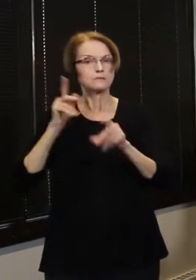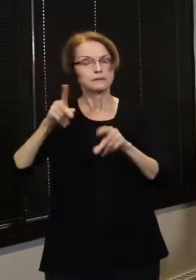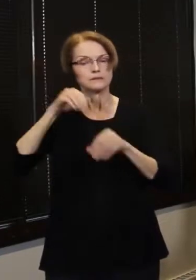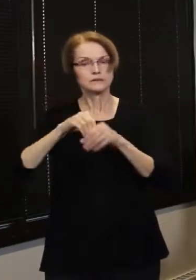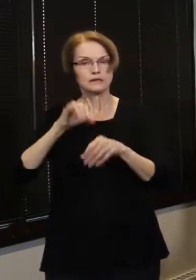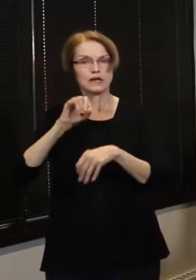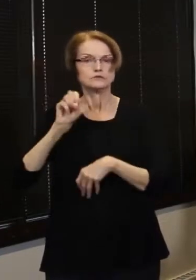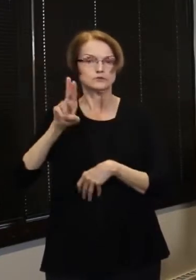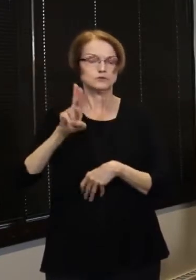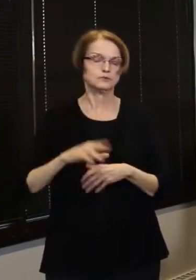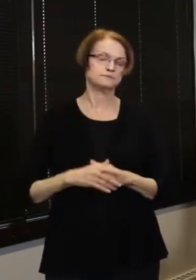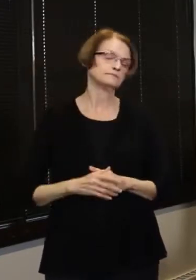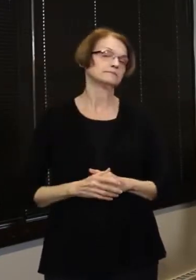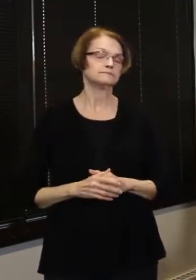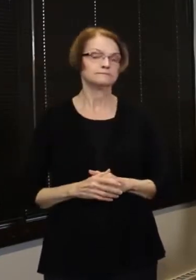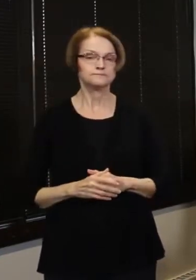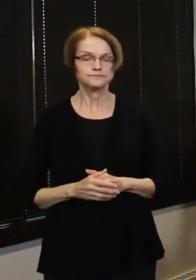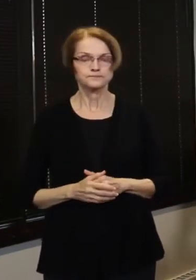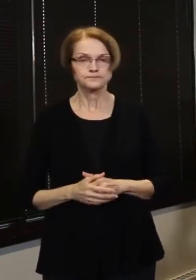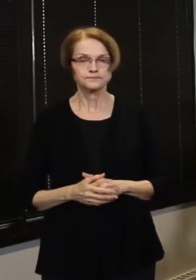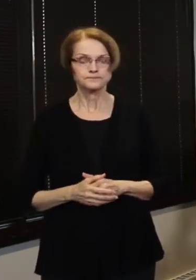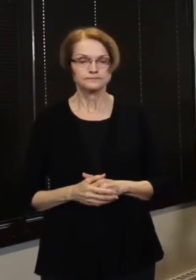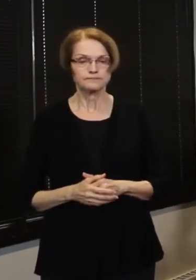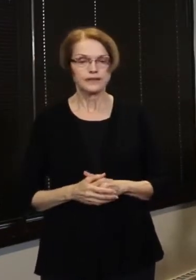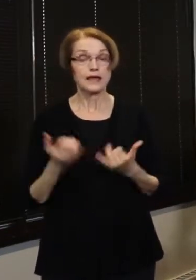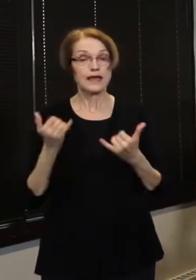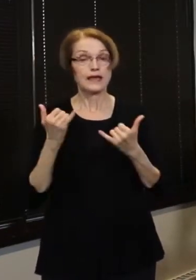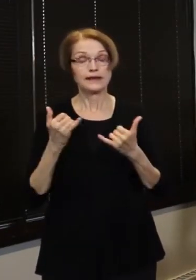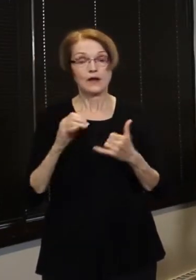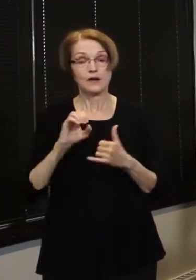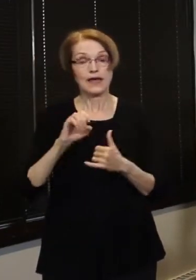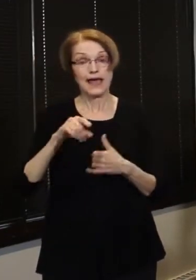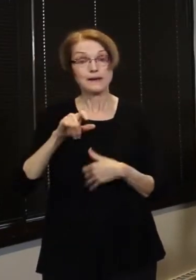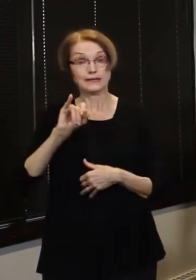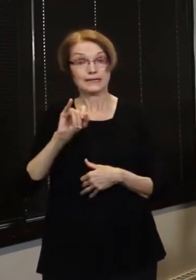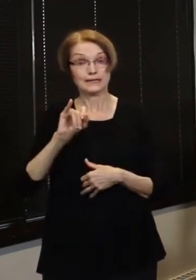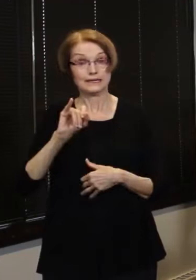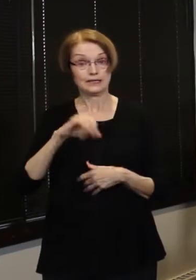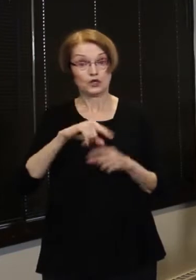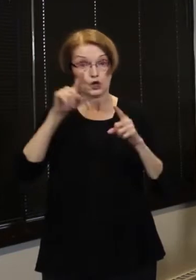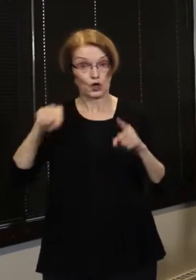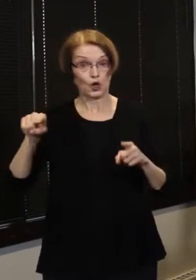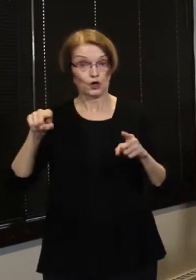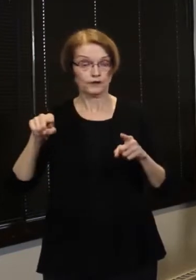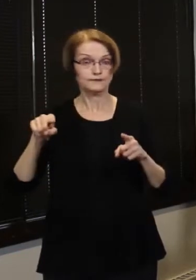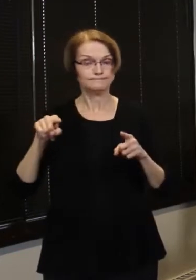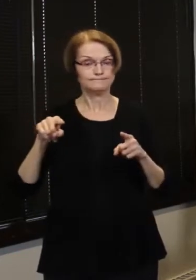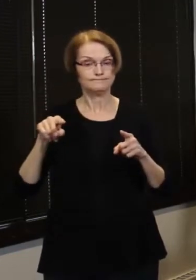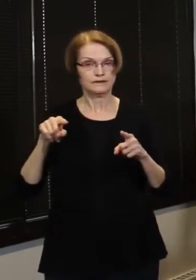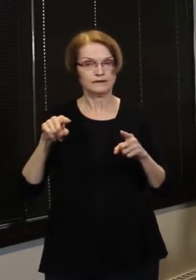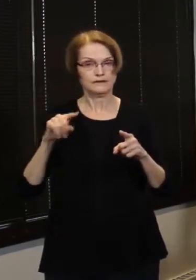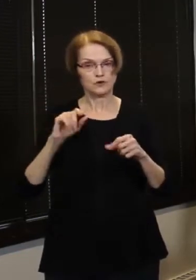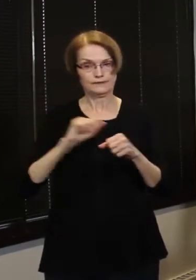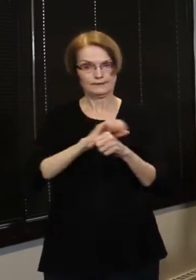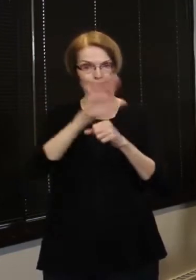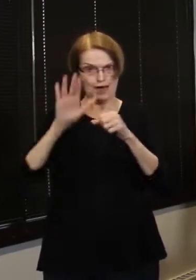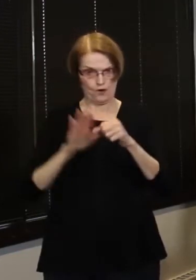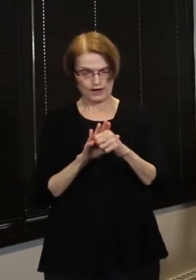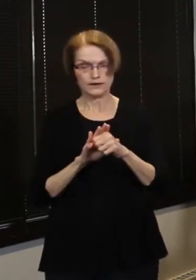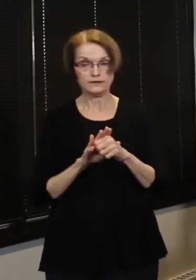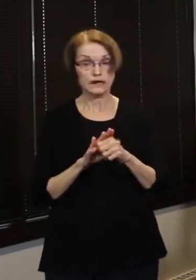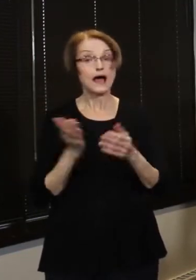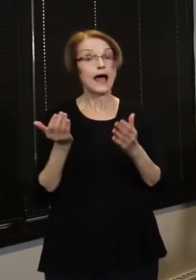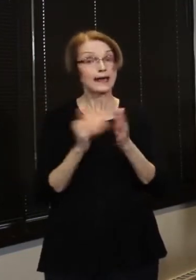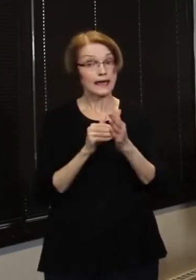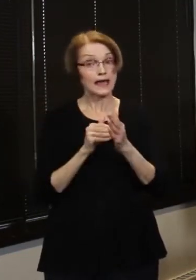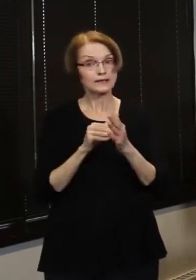our intensive care units. Looking at our epi curves, so this is the epi curve for the statistical area. Again, it's come down.